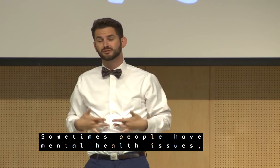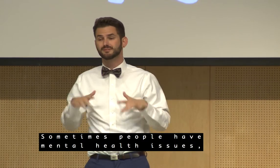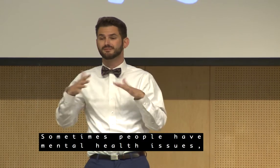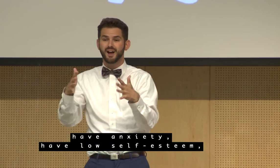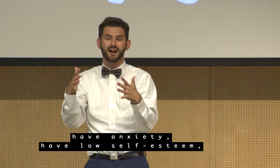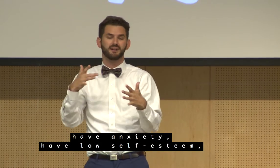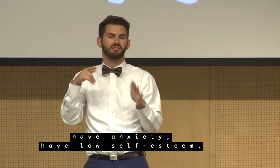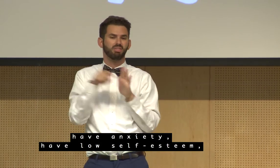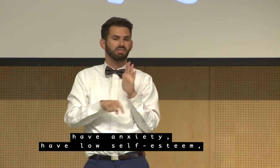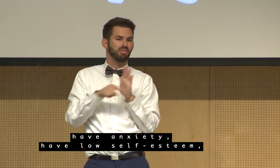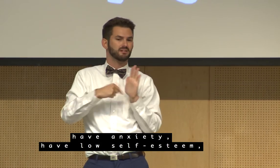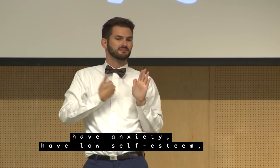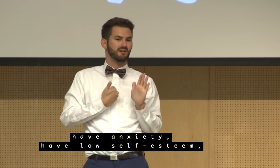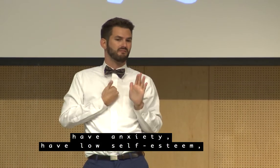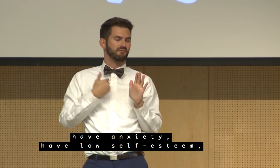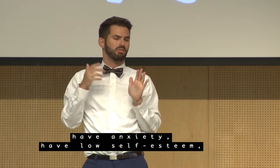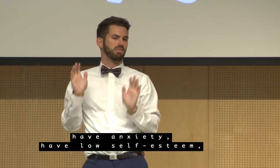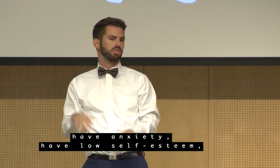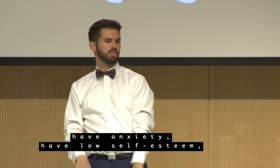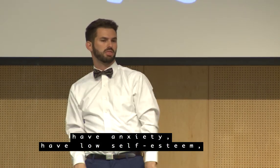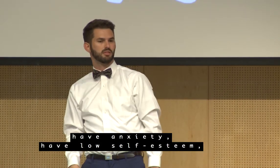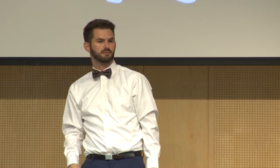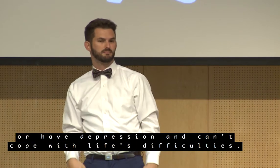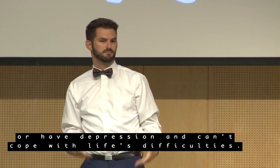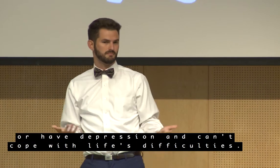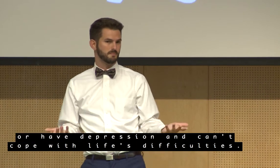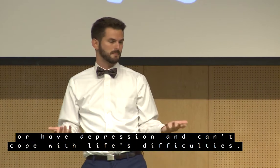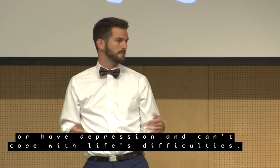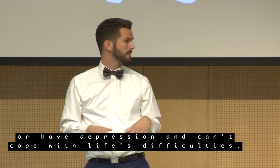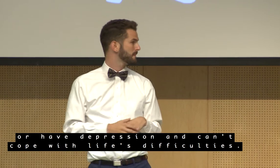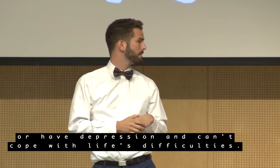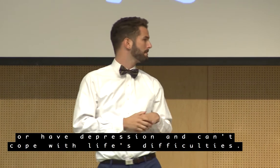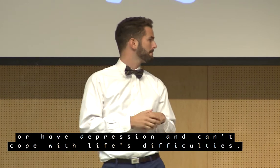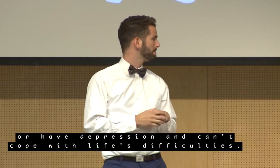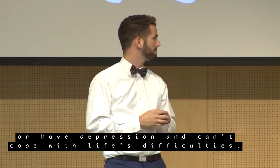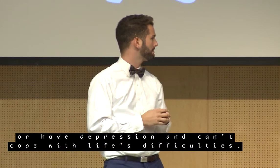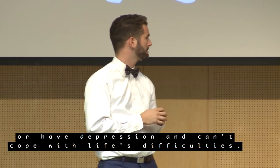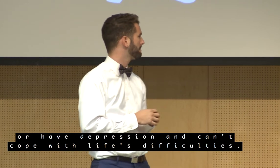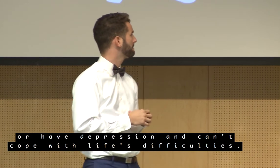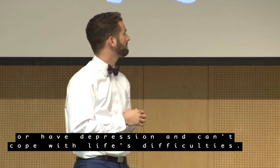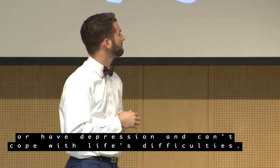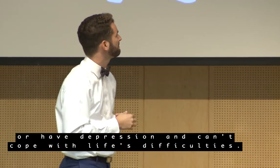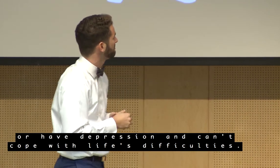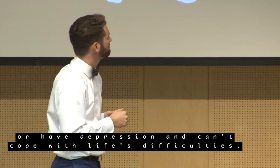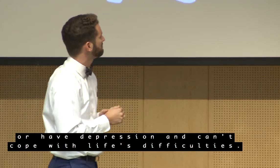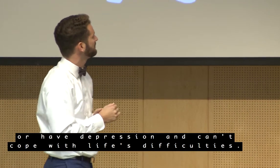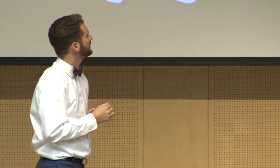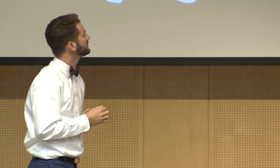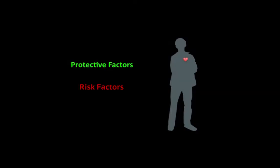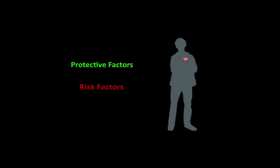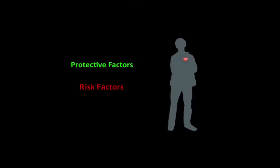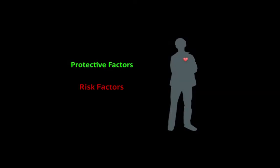issues, have anxiety, have low self-esteem, or have depression and can't cope with life's difficulties.